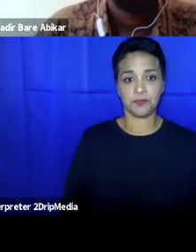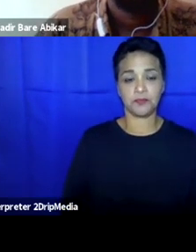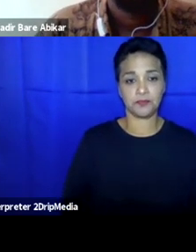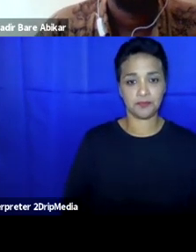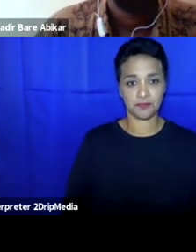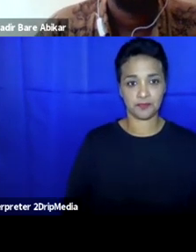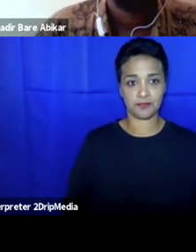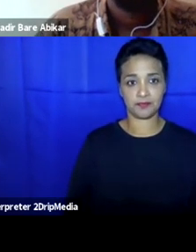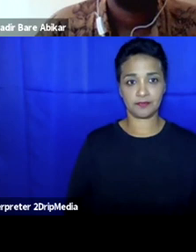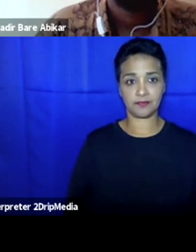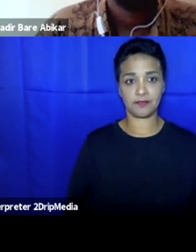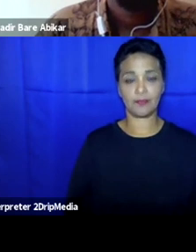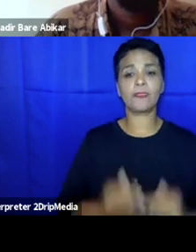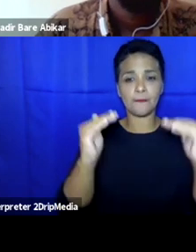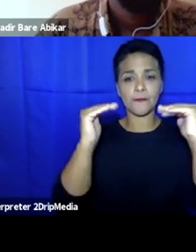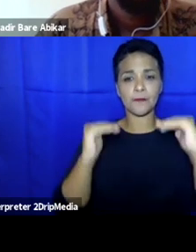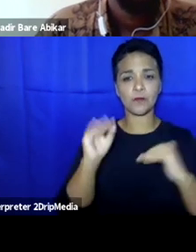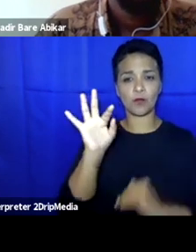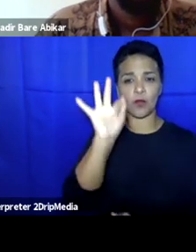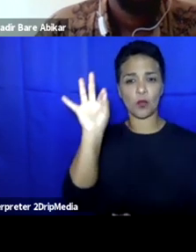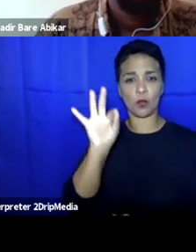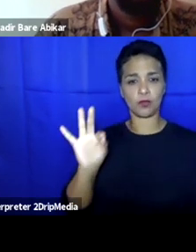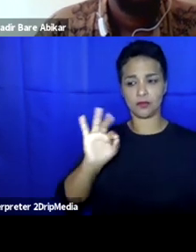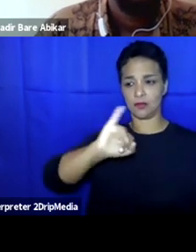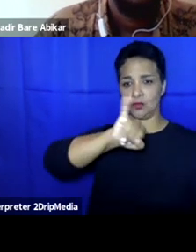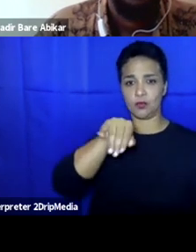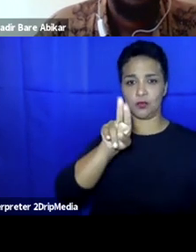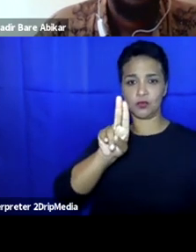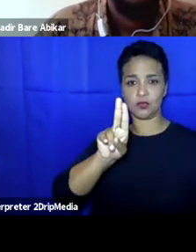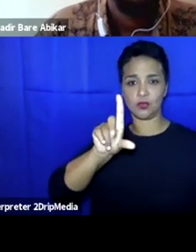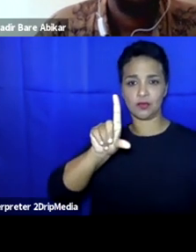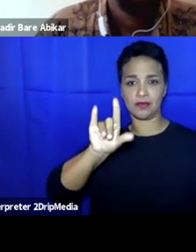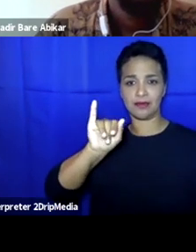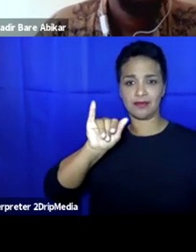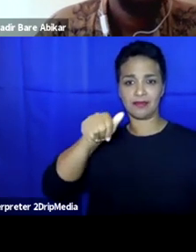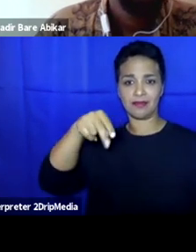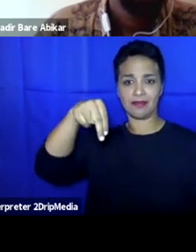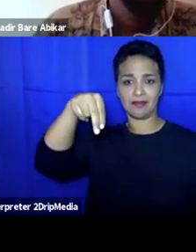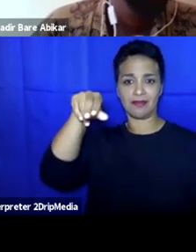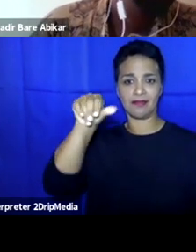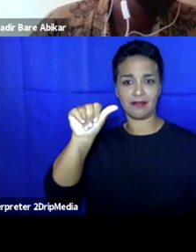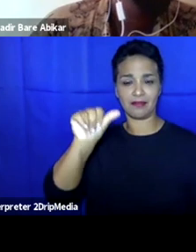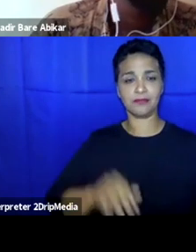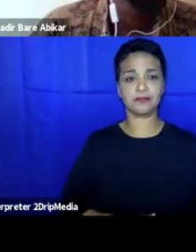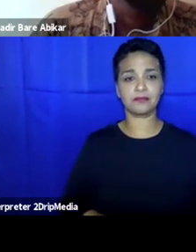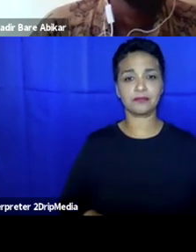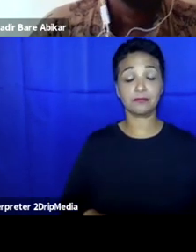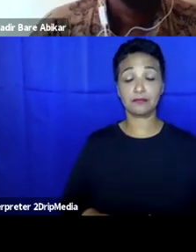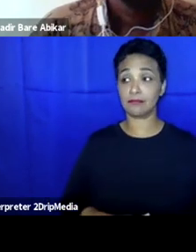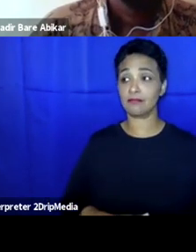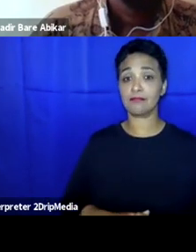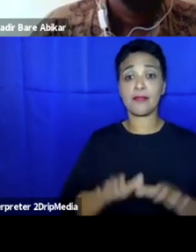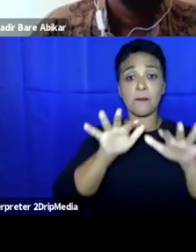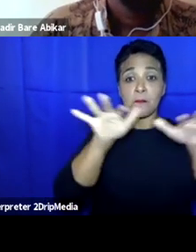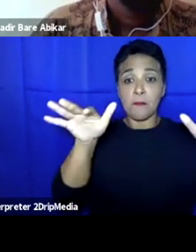I come to a question from Juliana. What should be the international legal analysis of the public policies that are